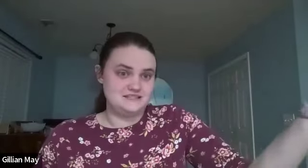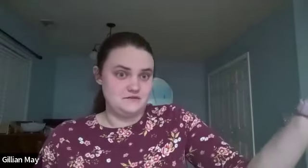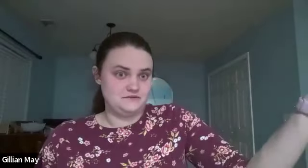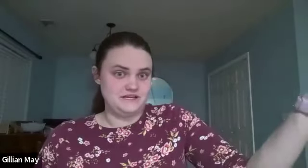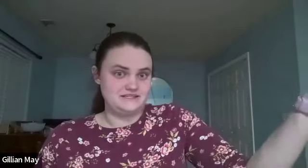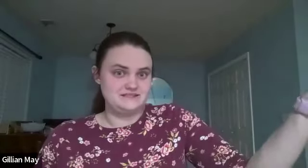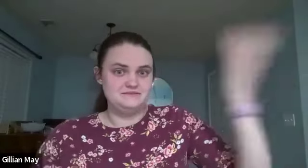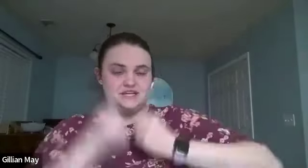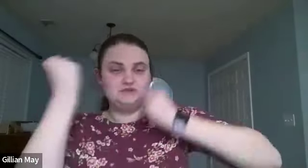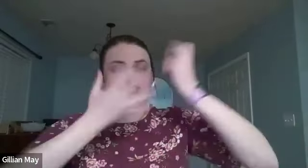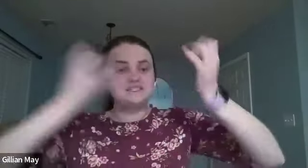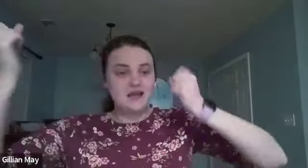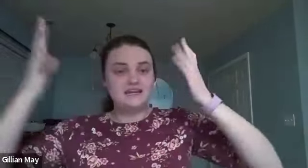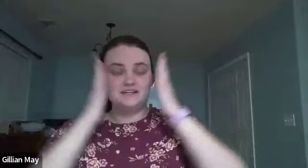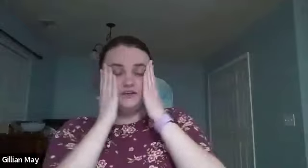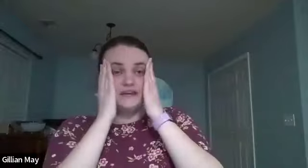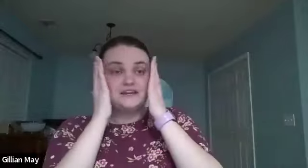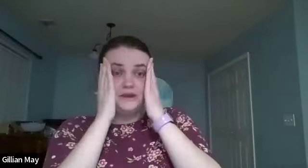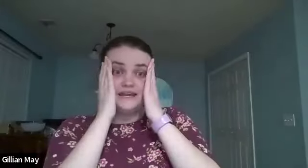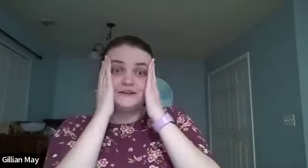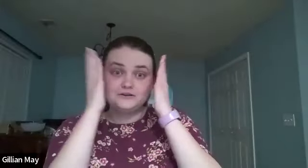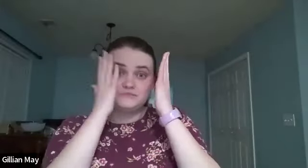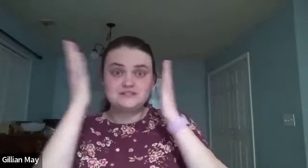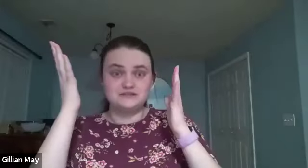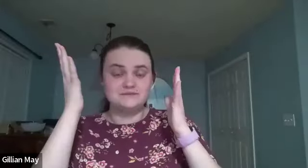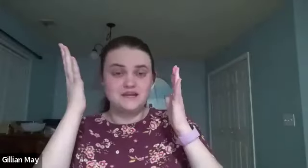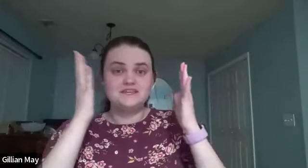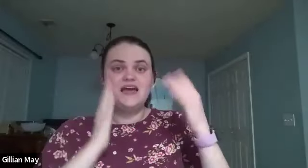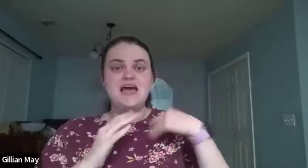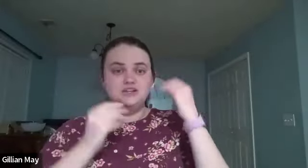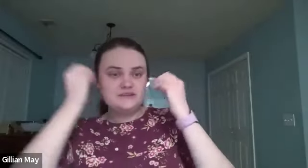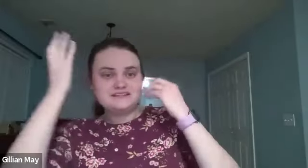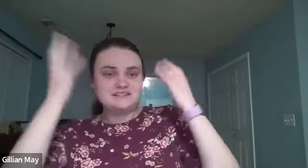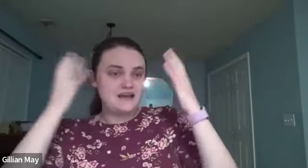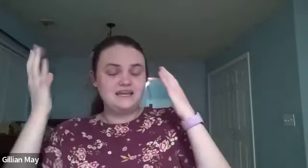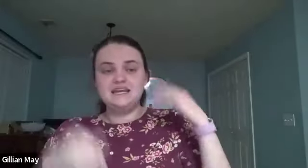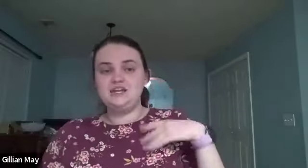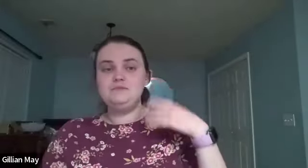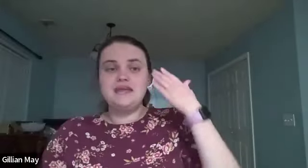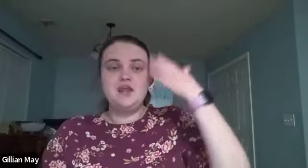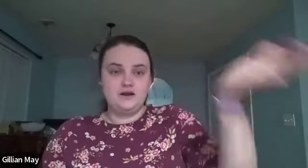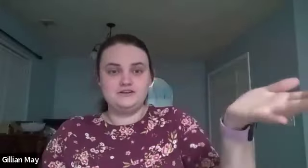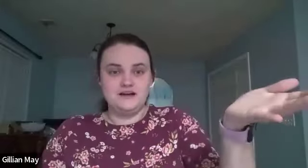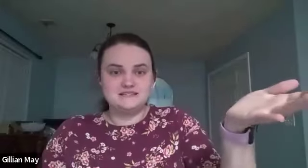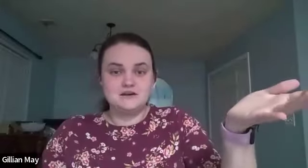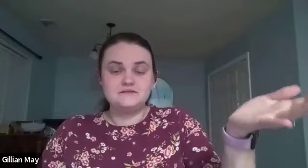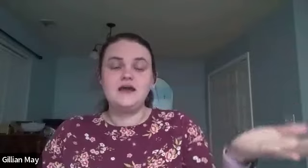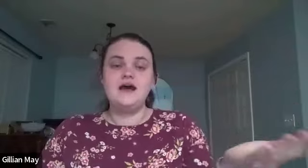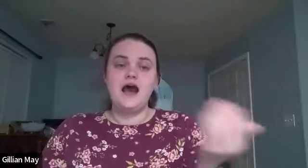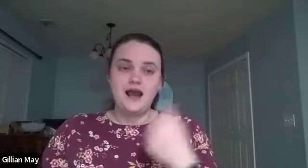off your face because you're just signing, and you got to get close and personal sometimes. And you'll be like signing and you may knock your glasses off. I